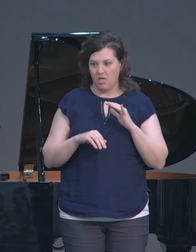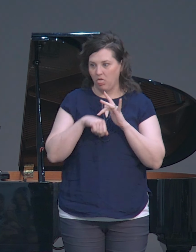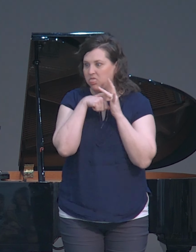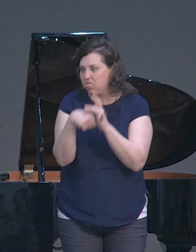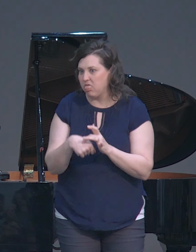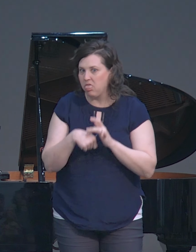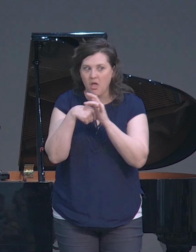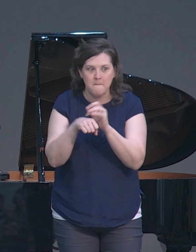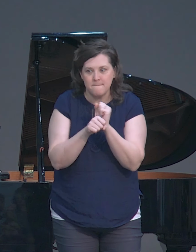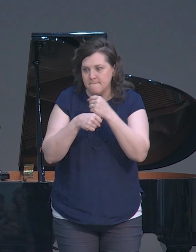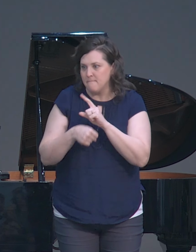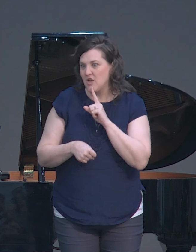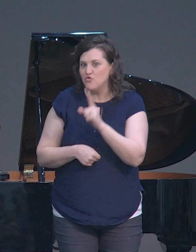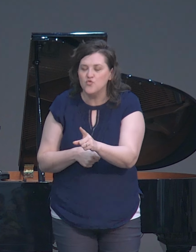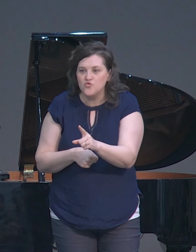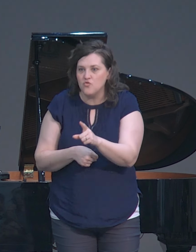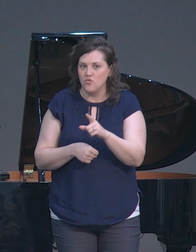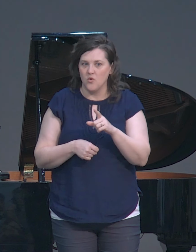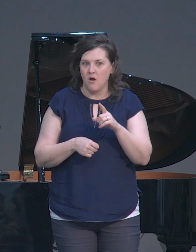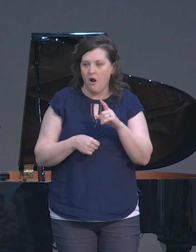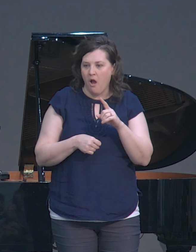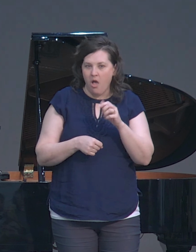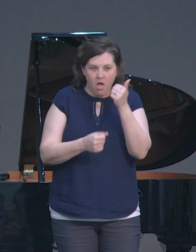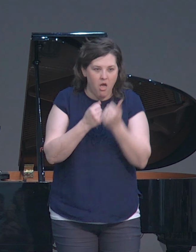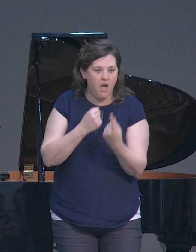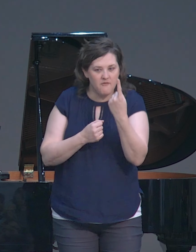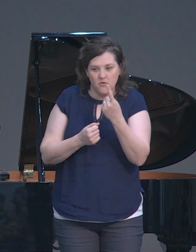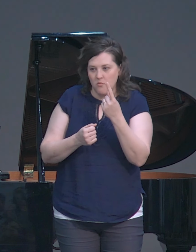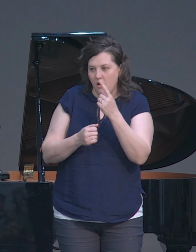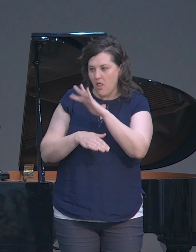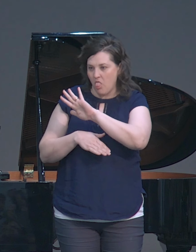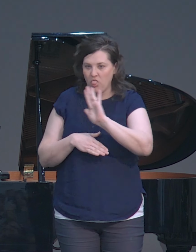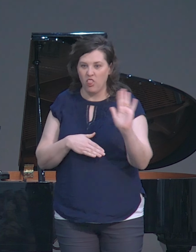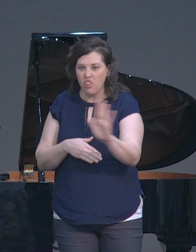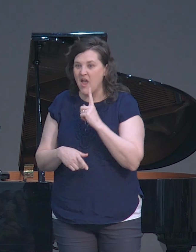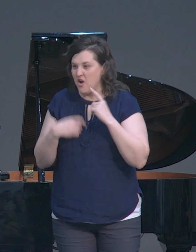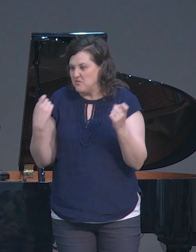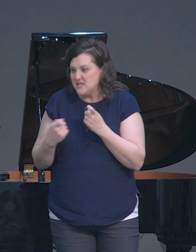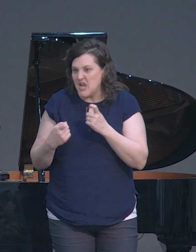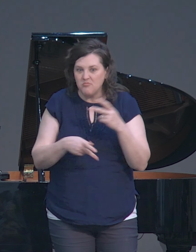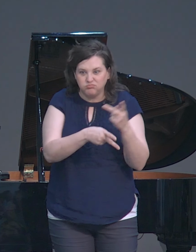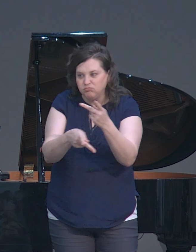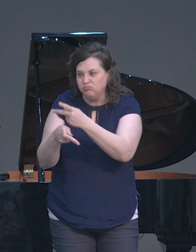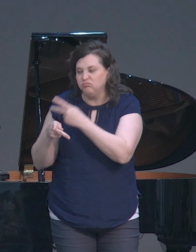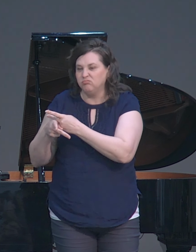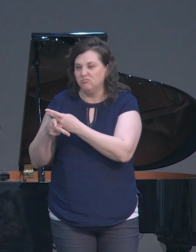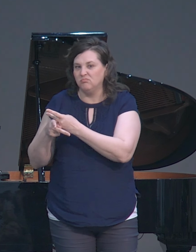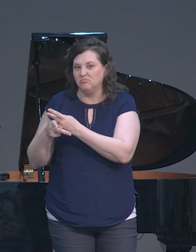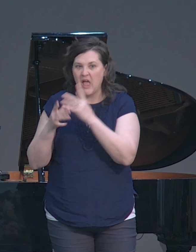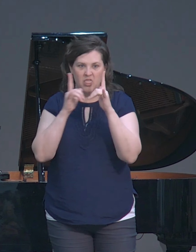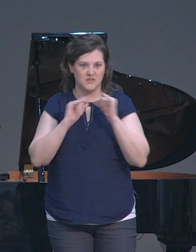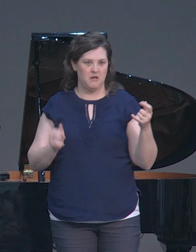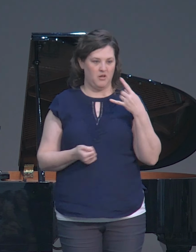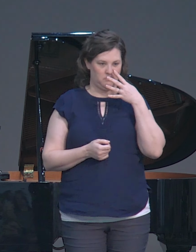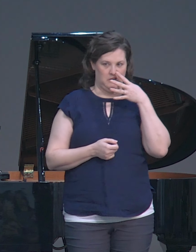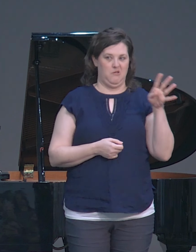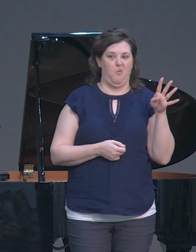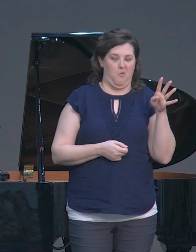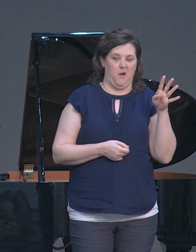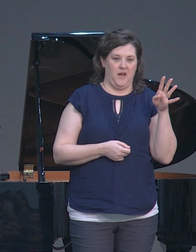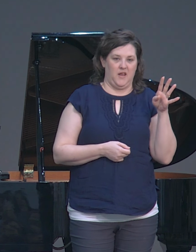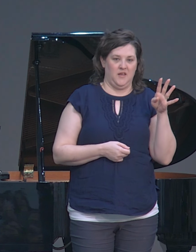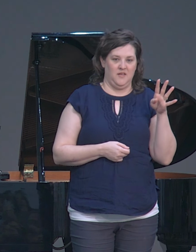with making sure everyone else's issues are taken care of while ignoring the glaring